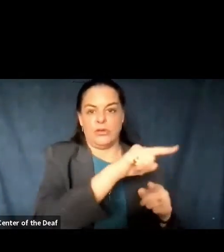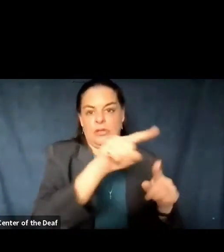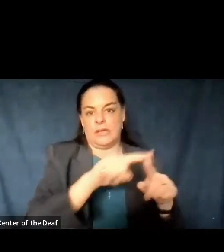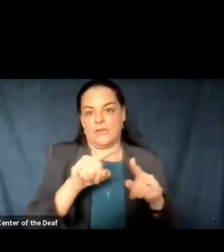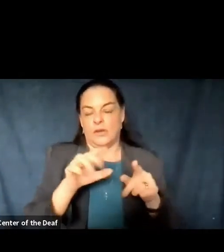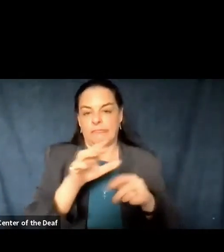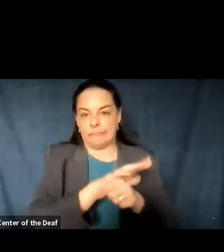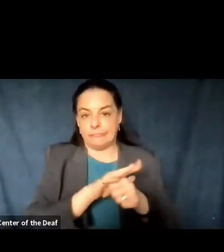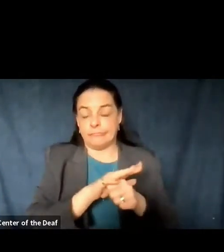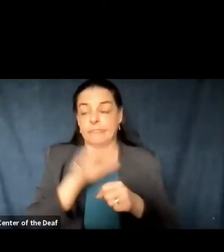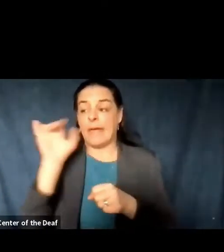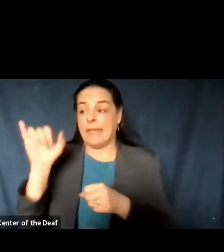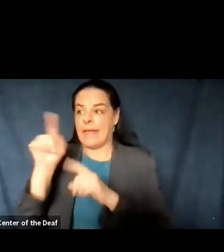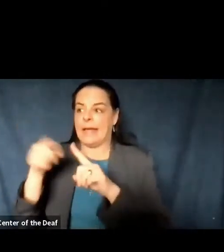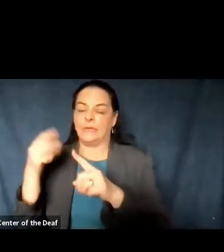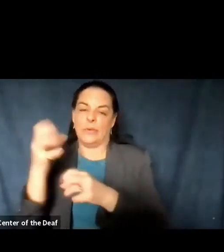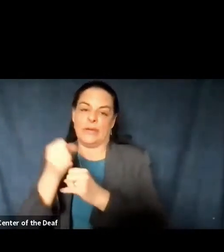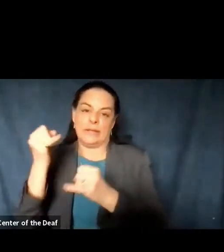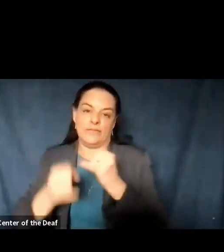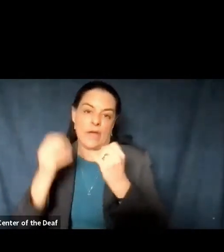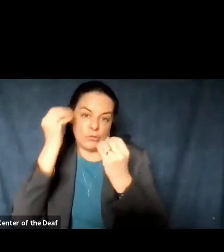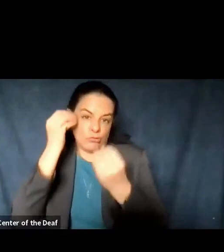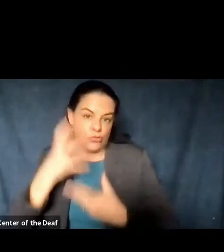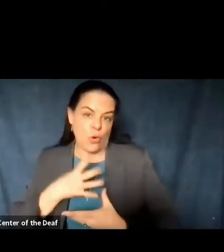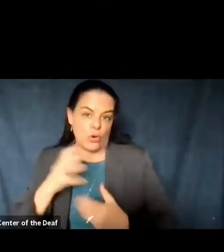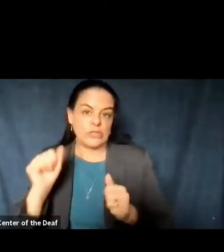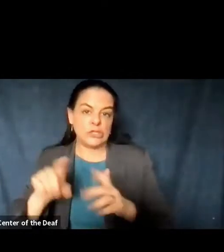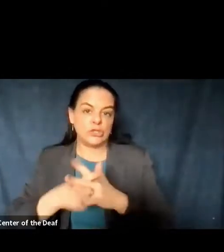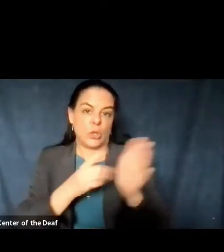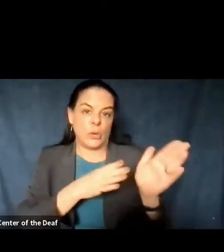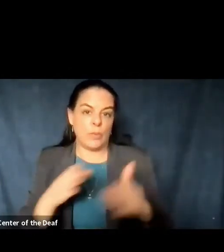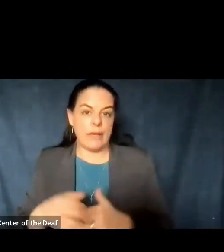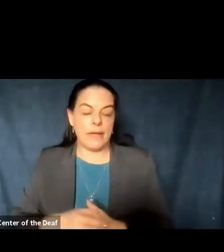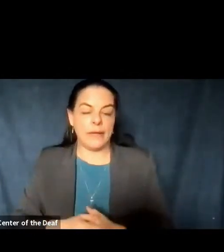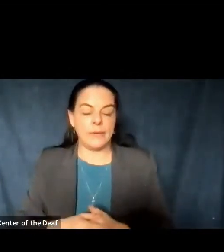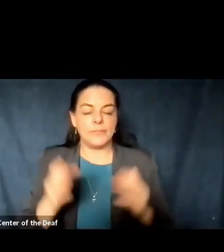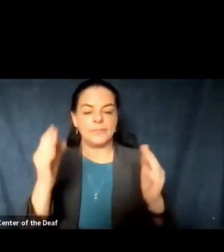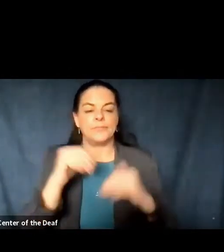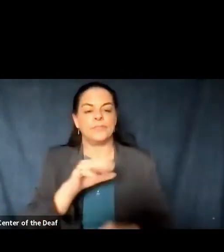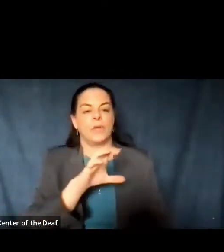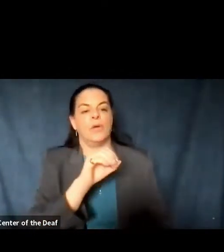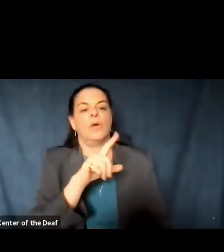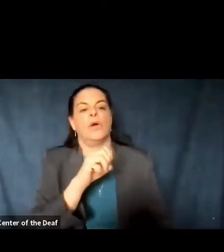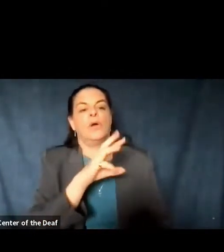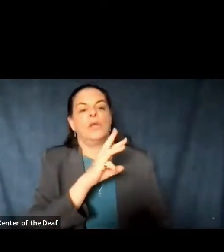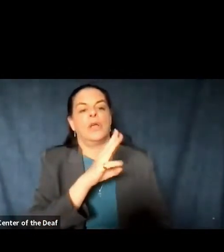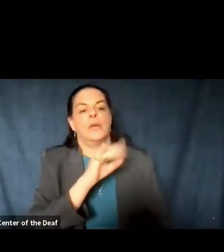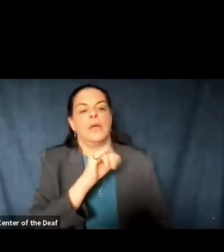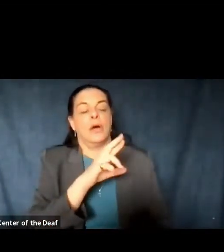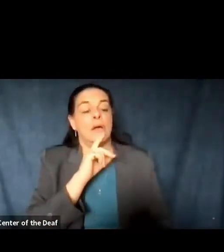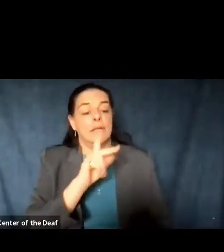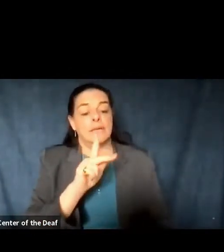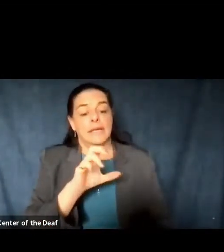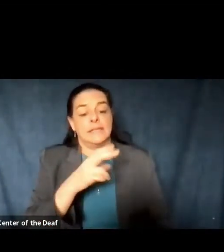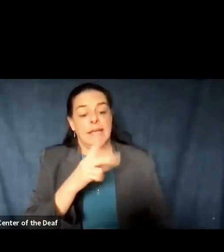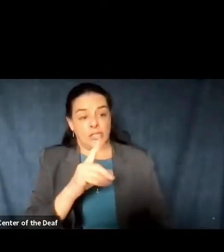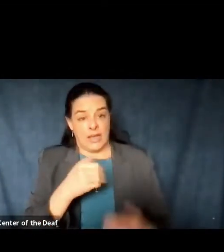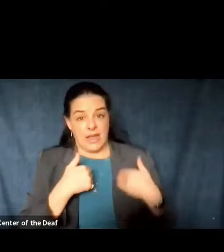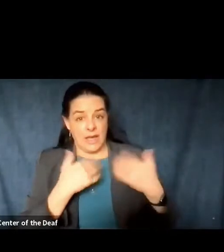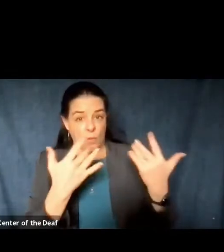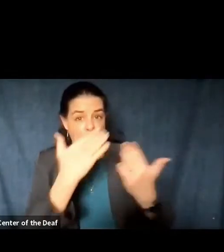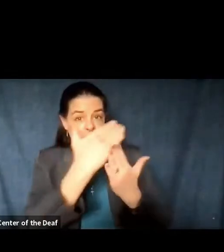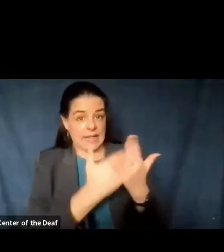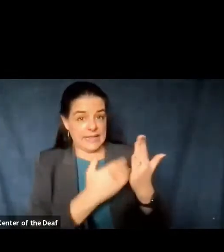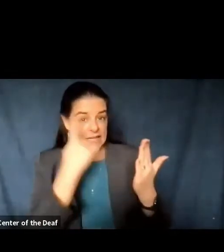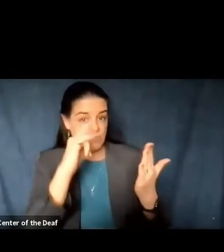notice and can start making our plans. From Cole with WBIR, is KCHD keeping a vaccine waiting list? If so,